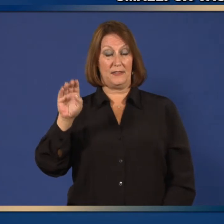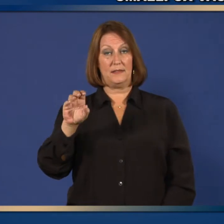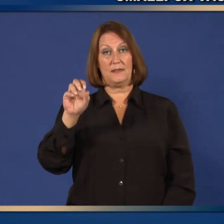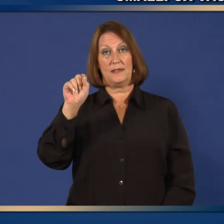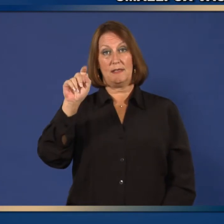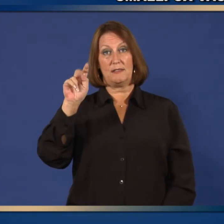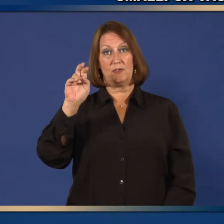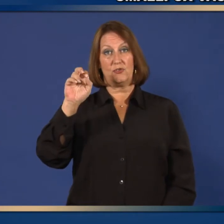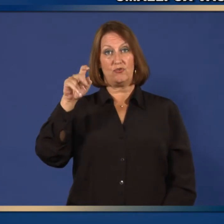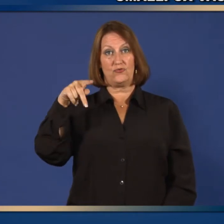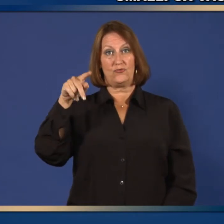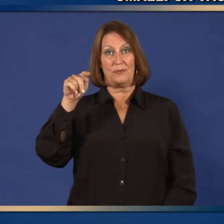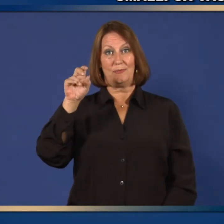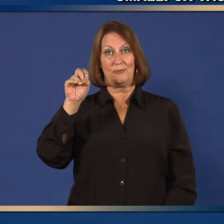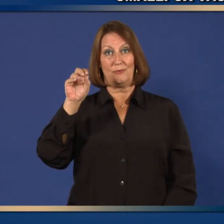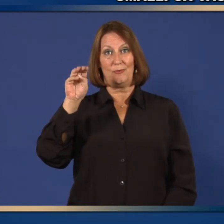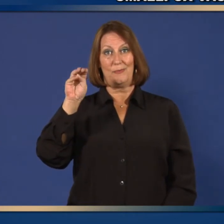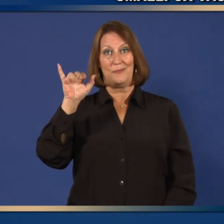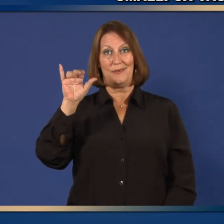chlortetracycline,